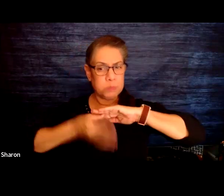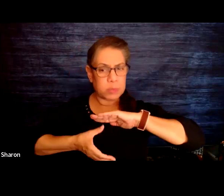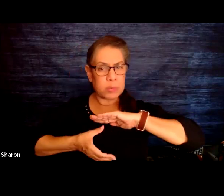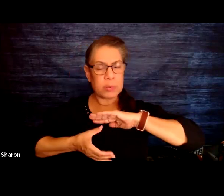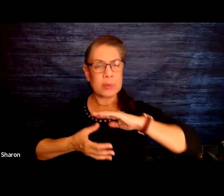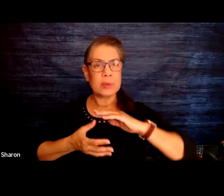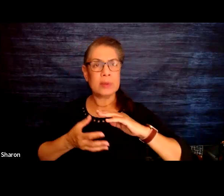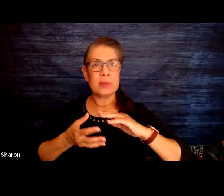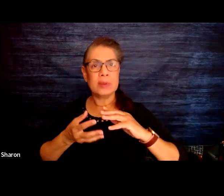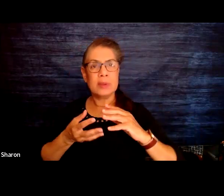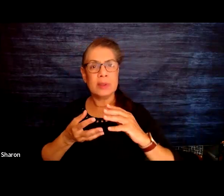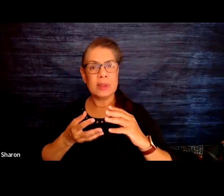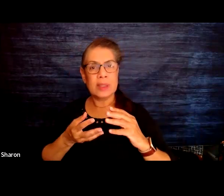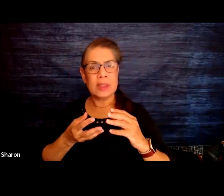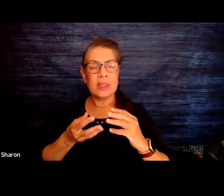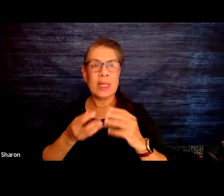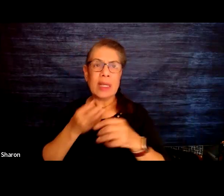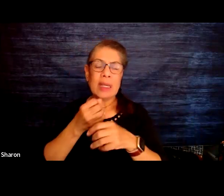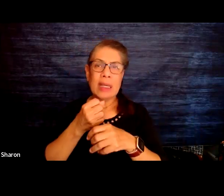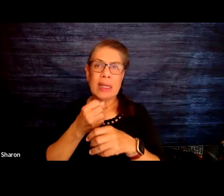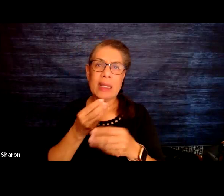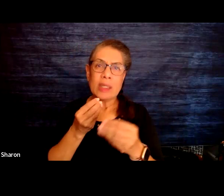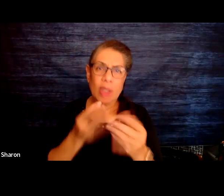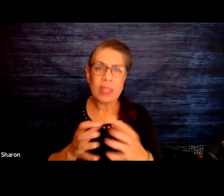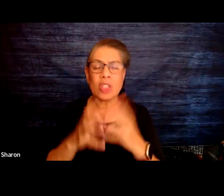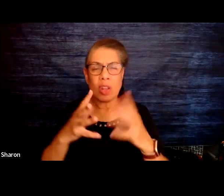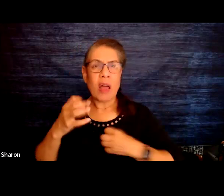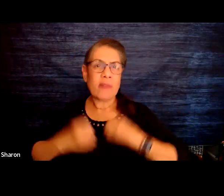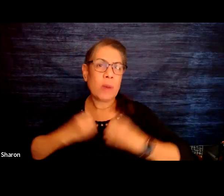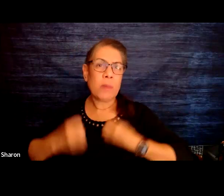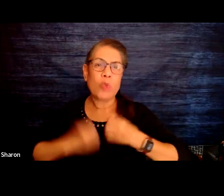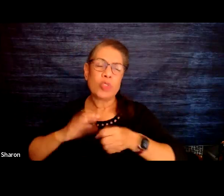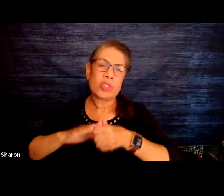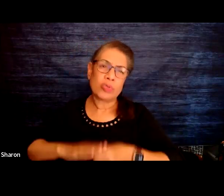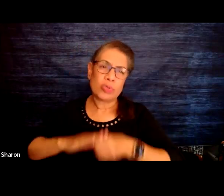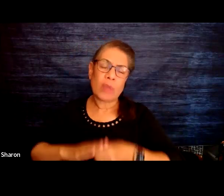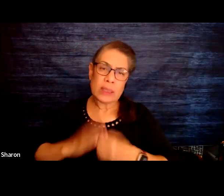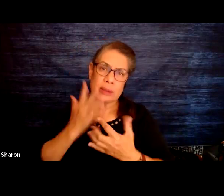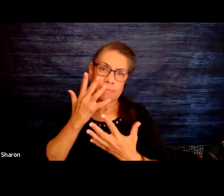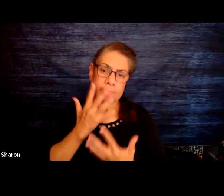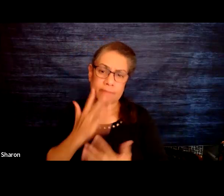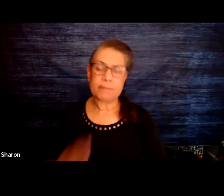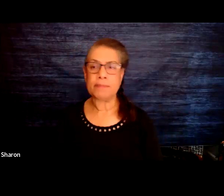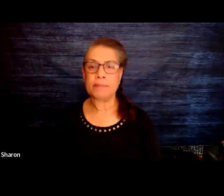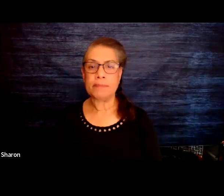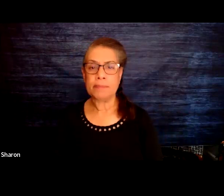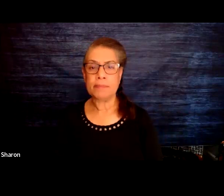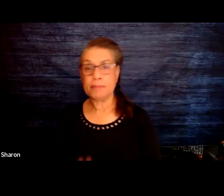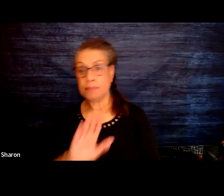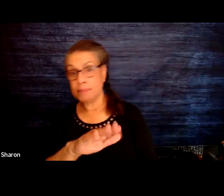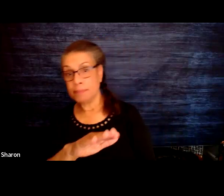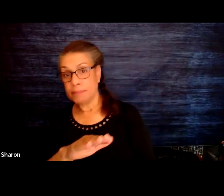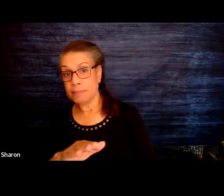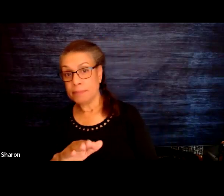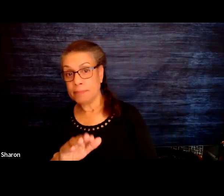generate a lot of emotional distress. Es 30 crucial. segundos.